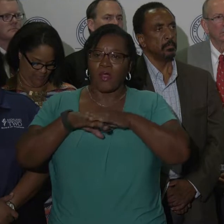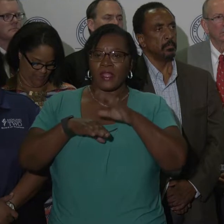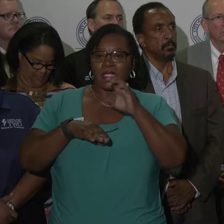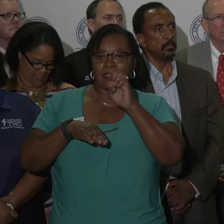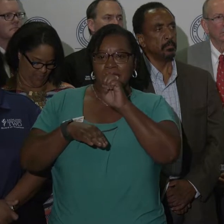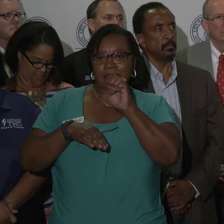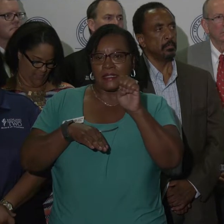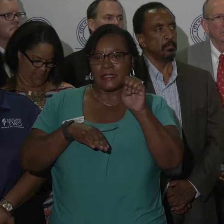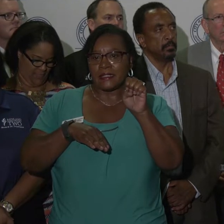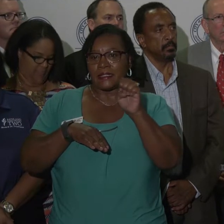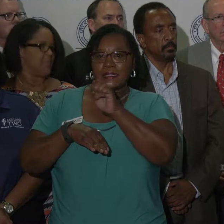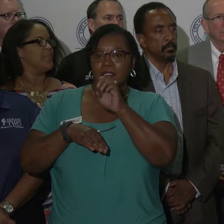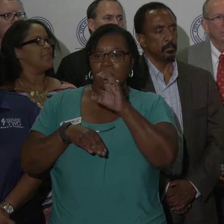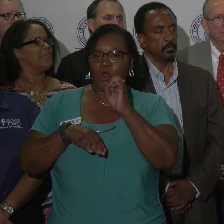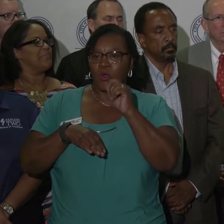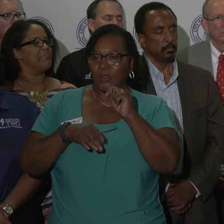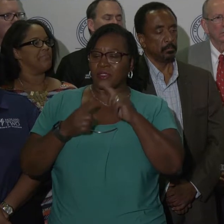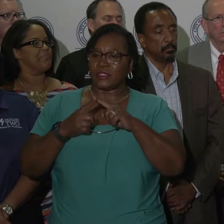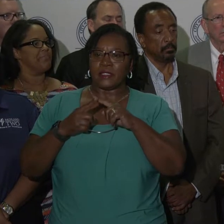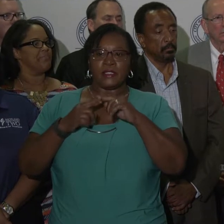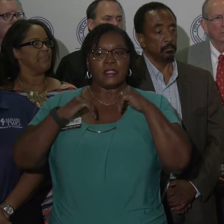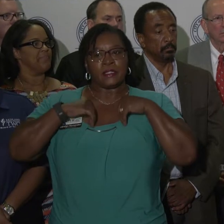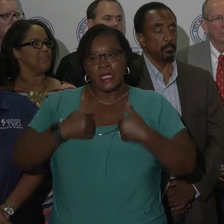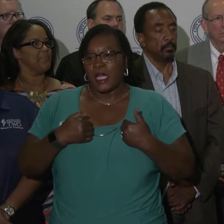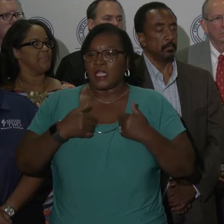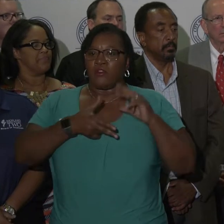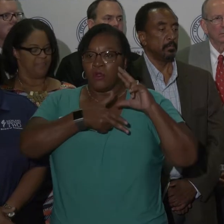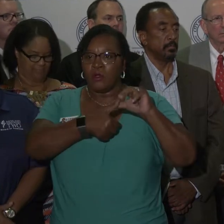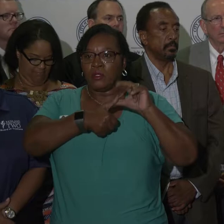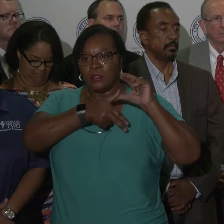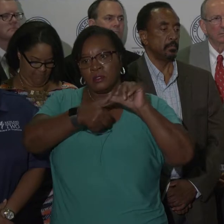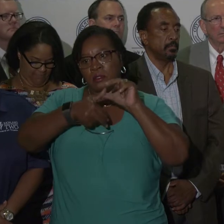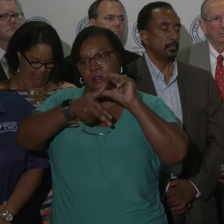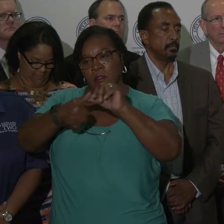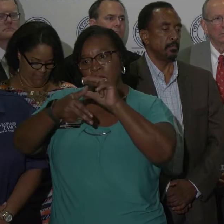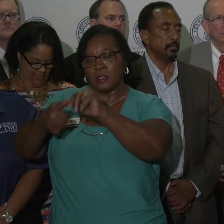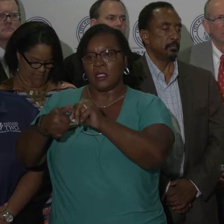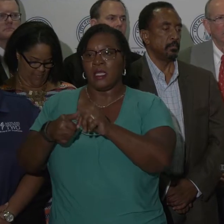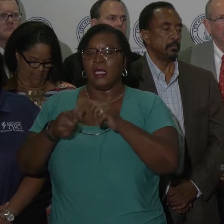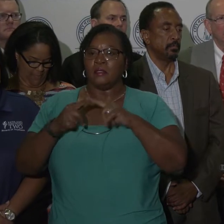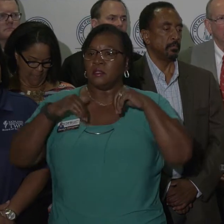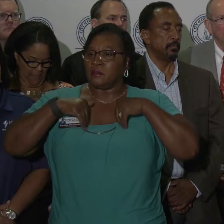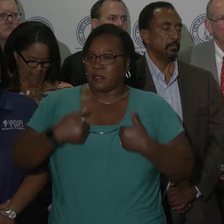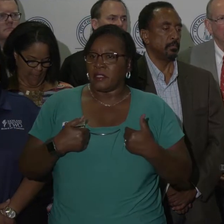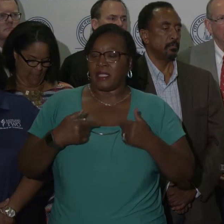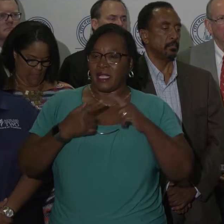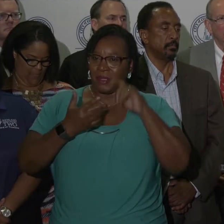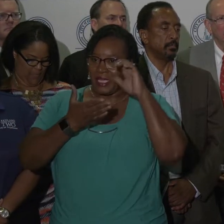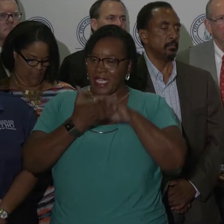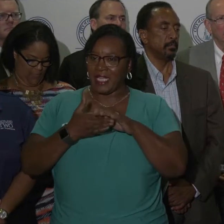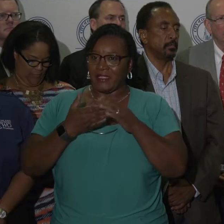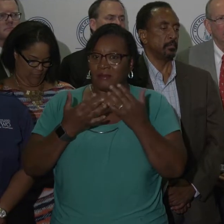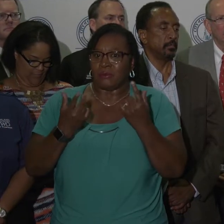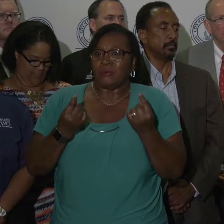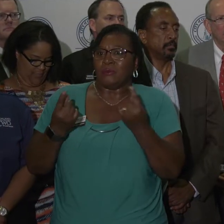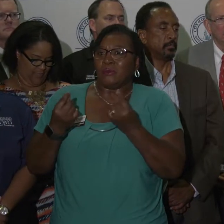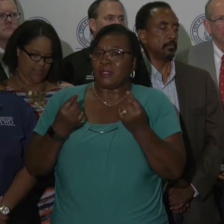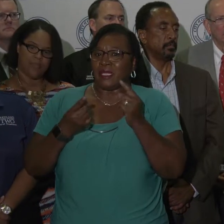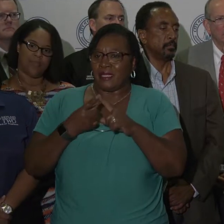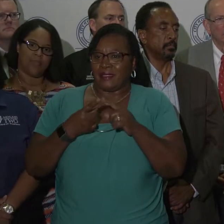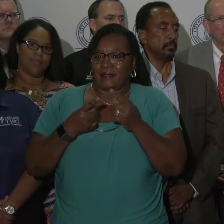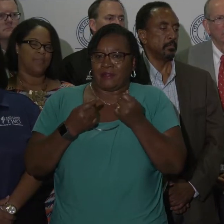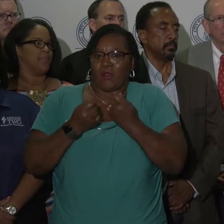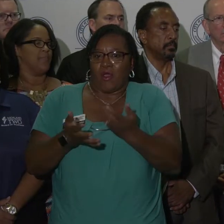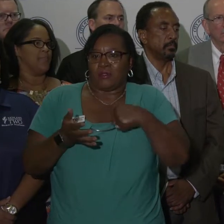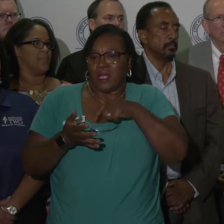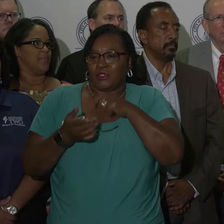are suffering from a bit of hurricane fatigue, hurricane malaise, and believe that it puts us in a position where we